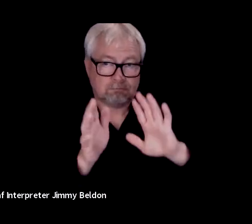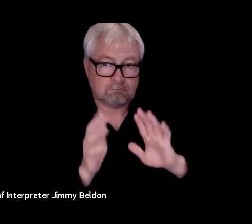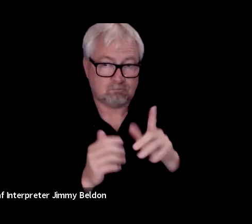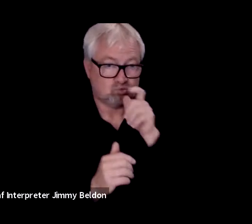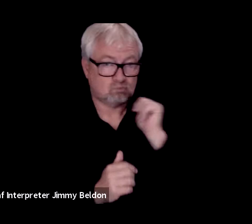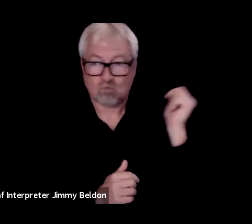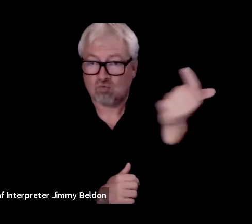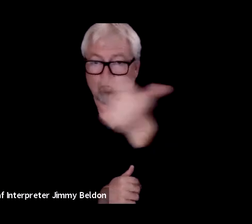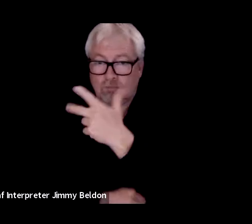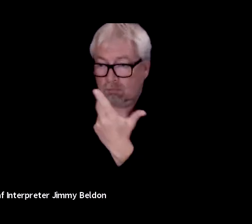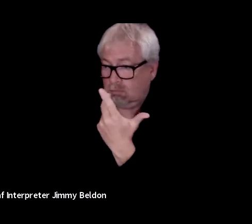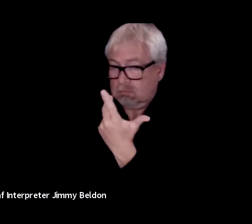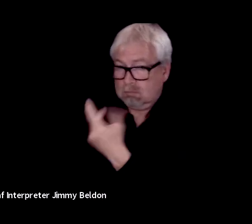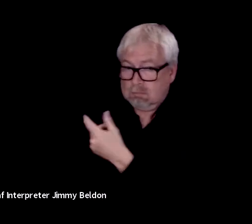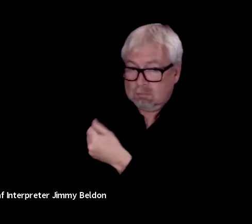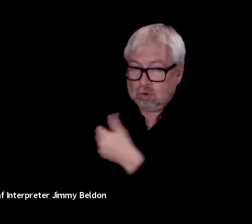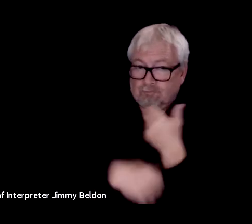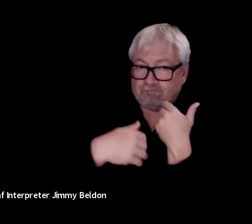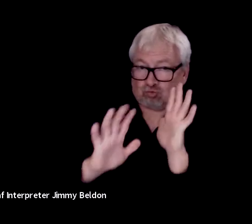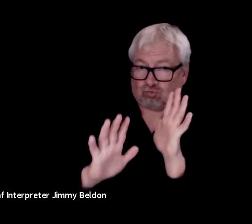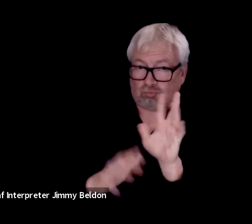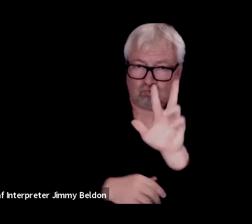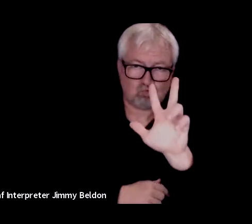million. And we've had